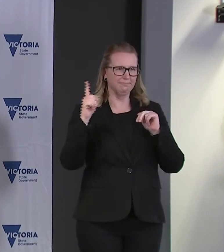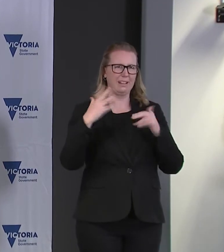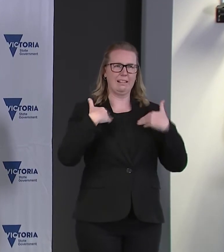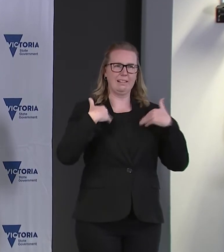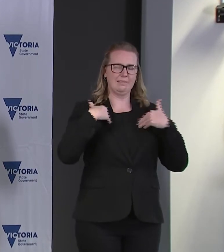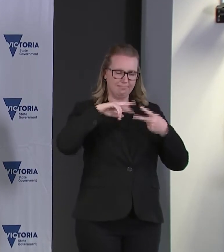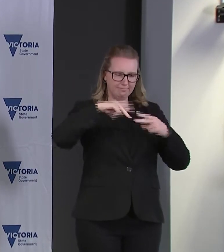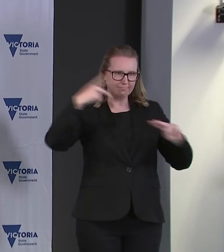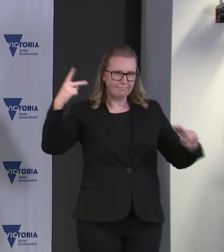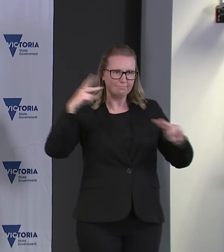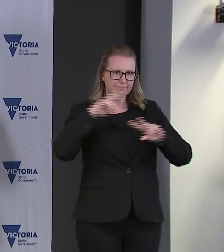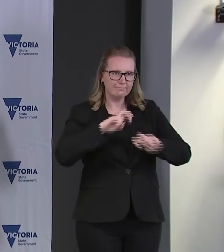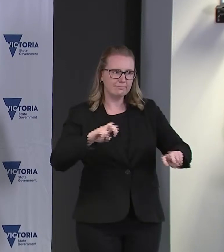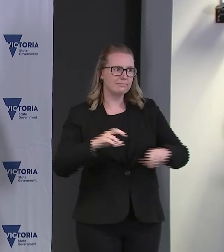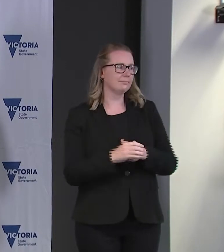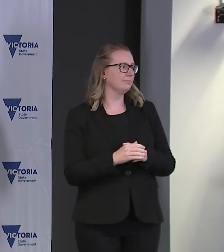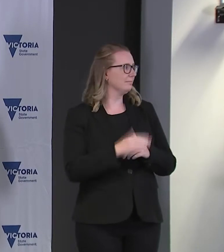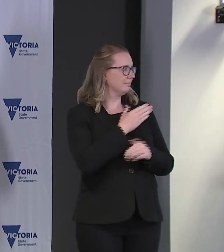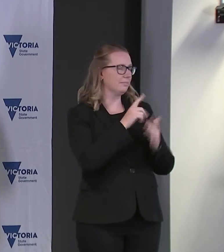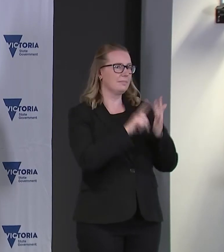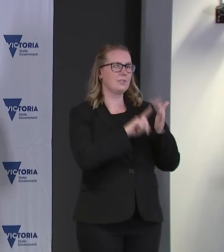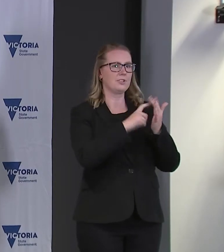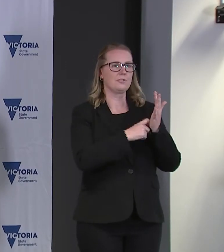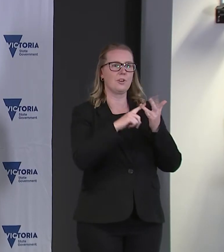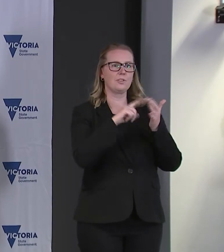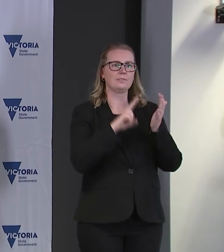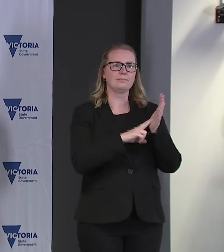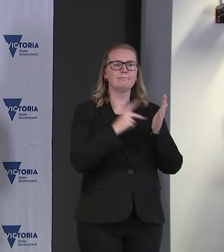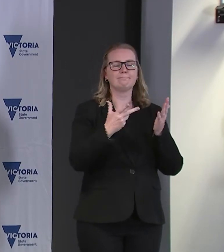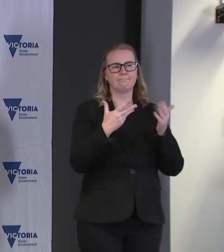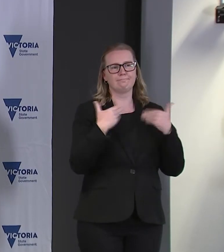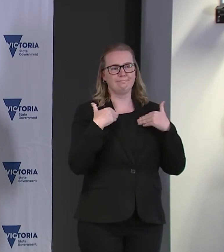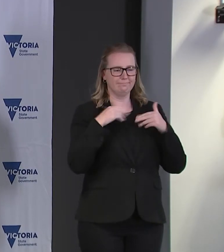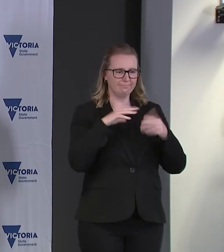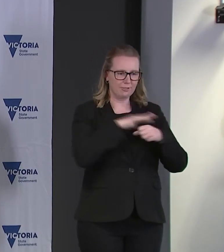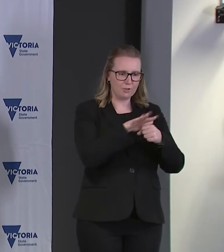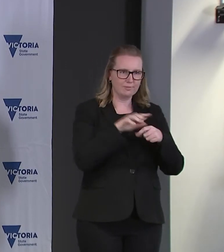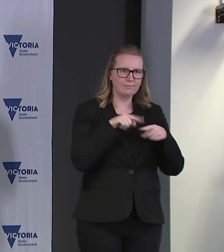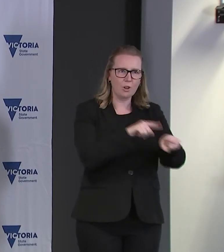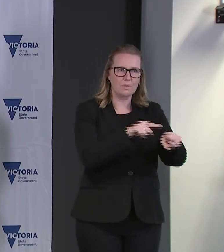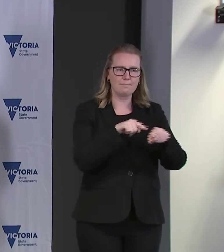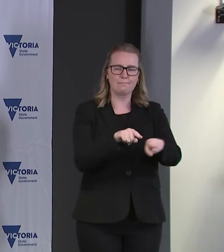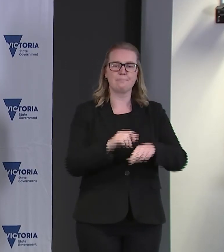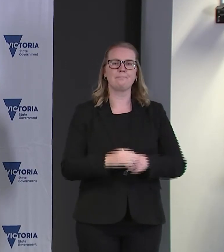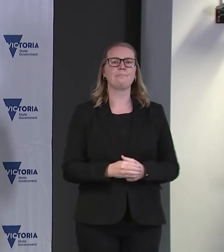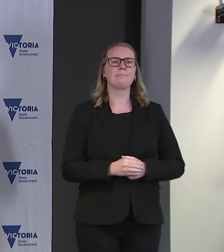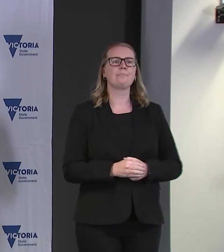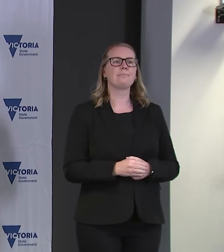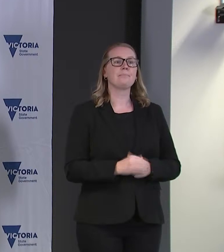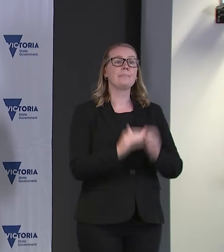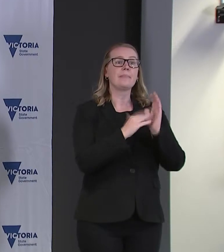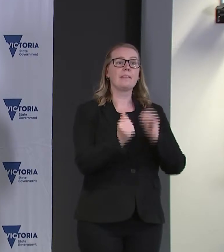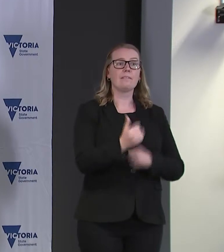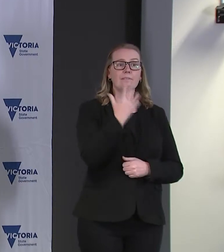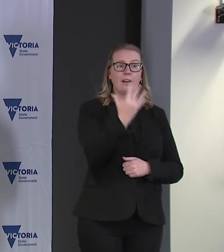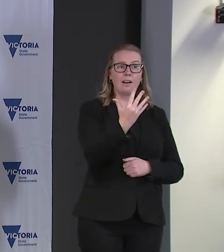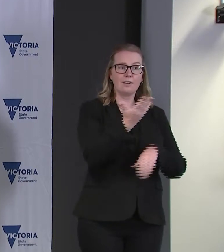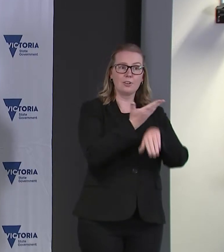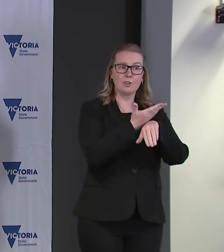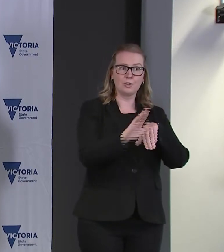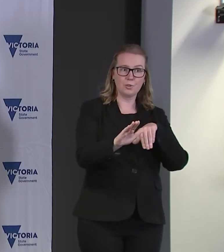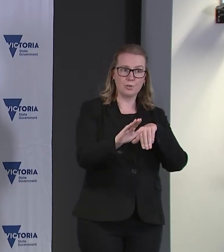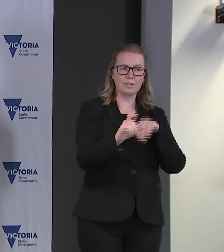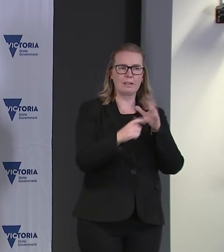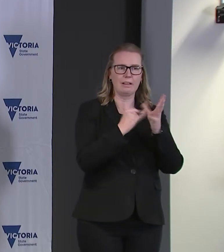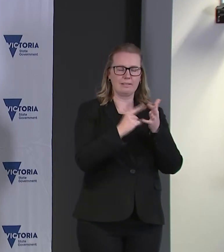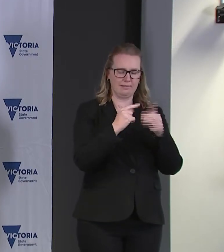the COVID Response Commander. So there are currently 5 new locally acquired